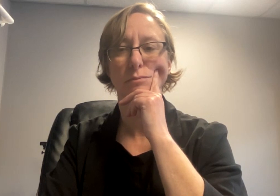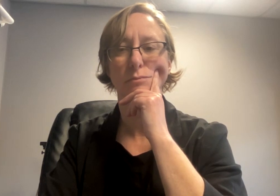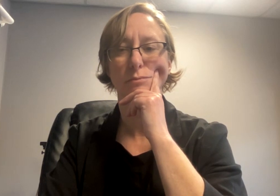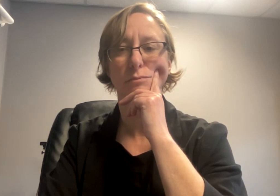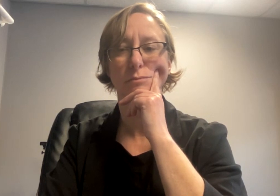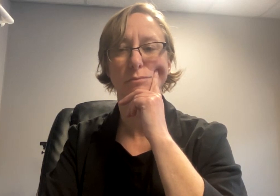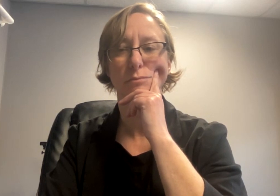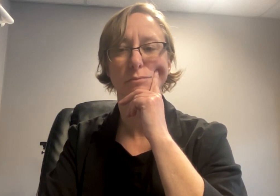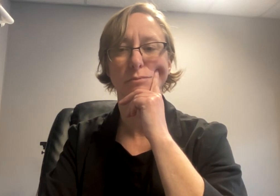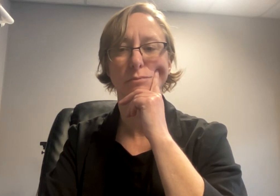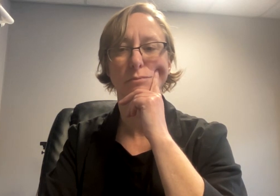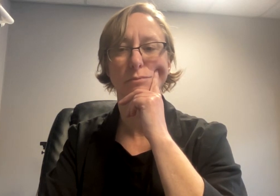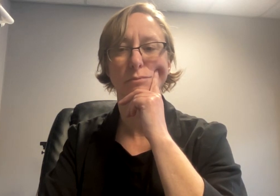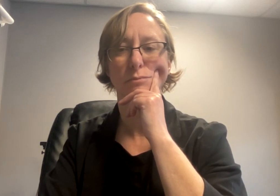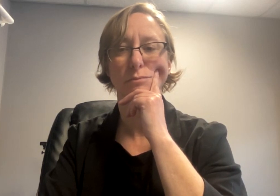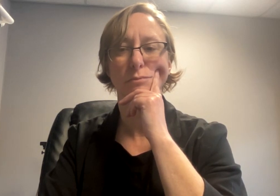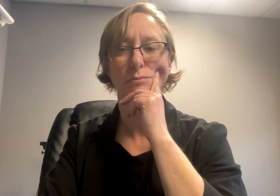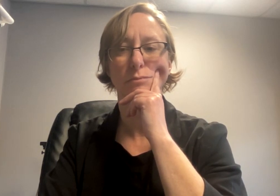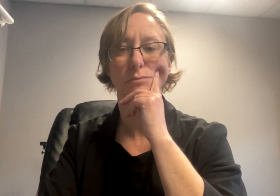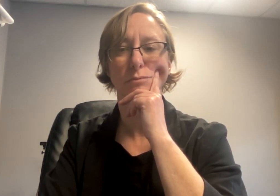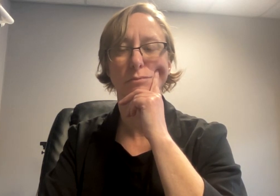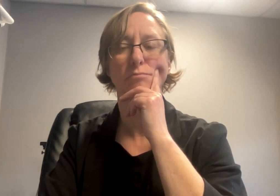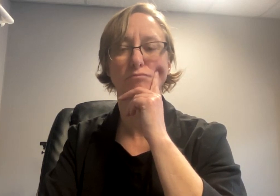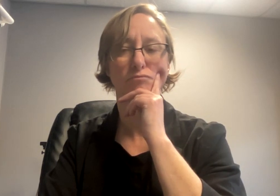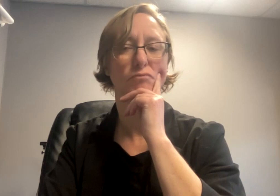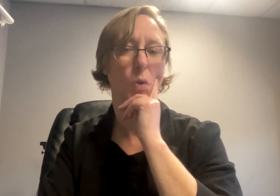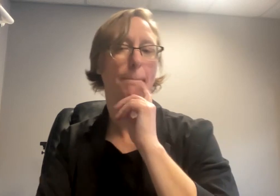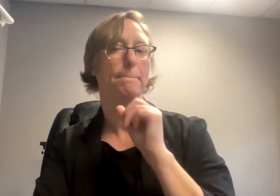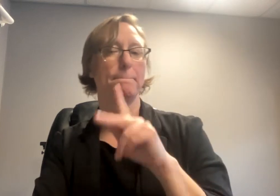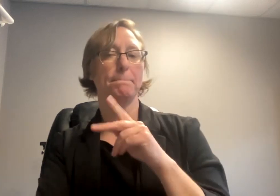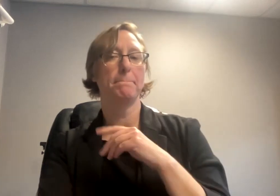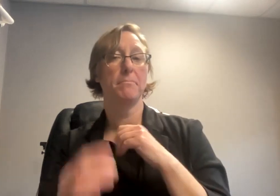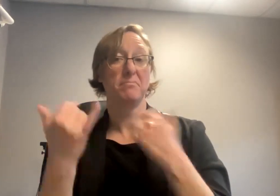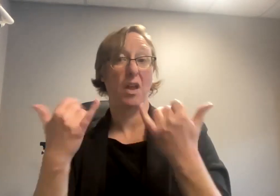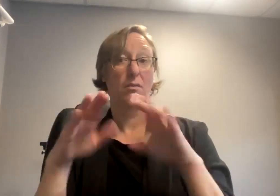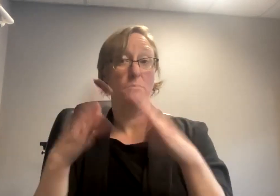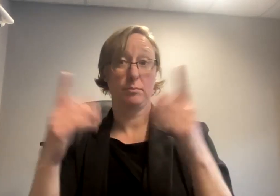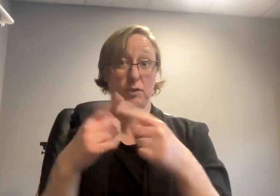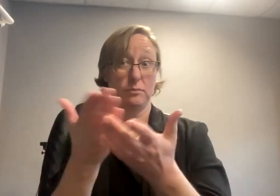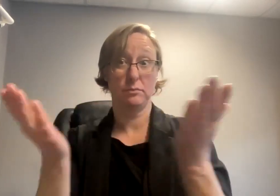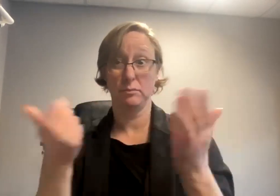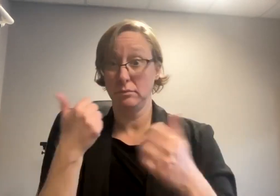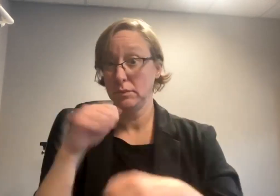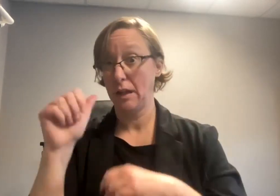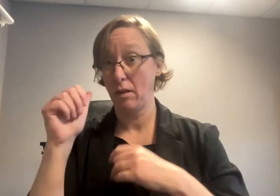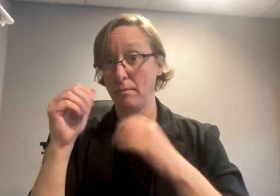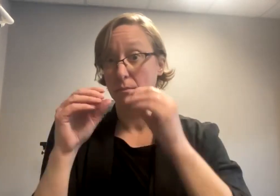up their own answers so that we can collect the data.